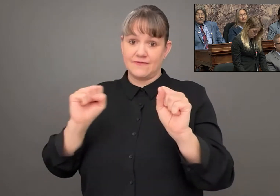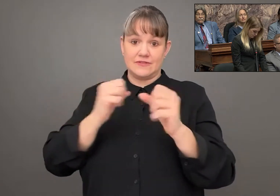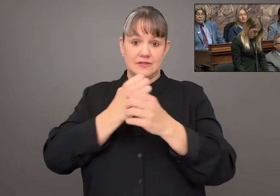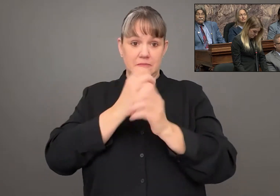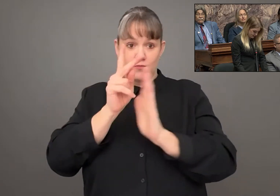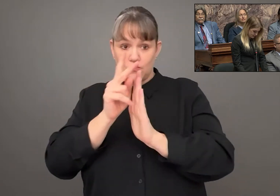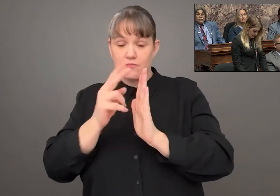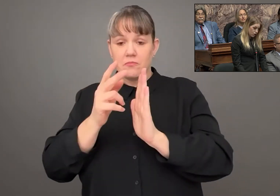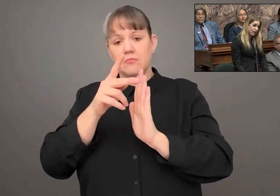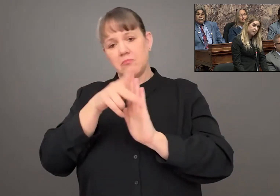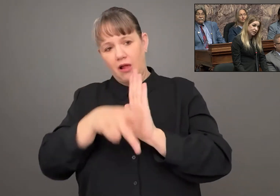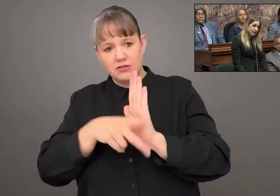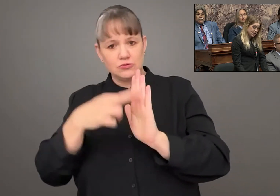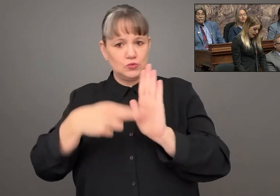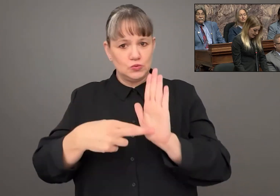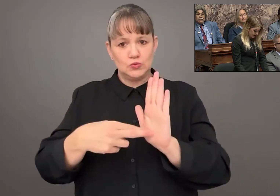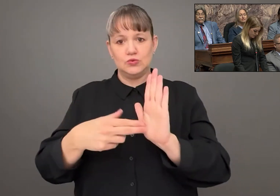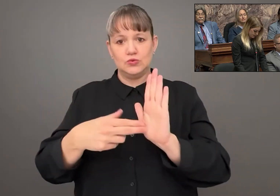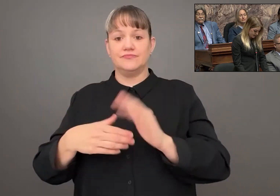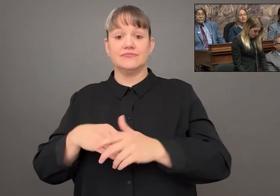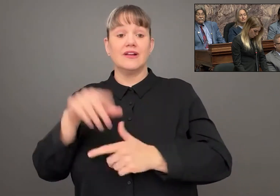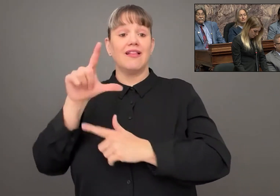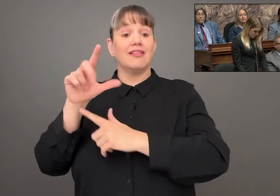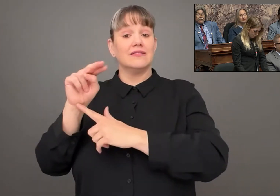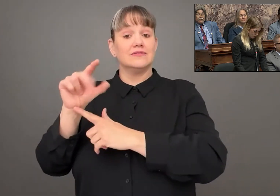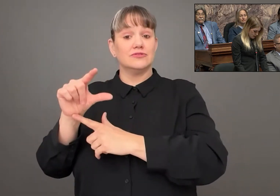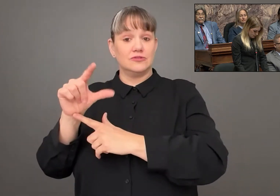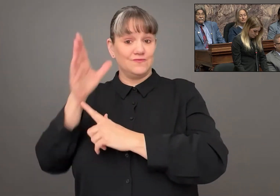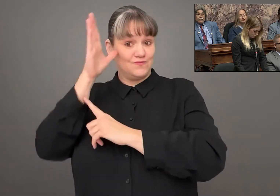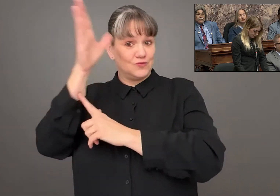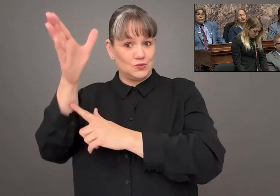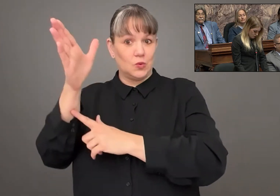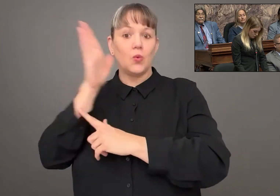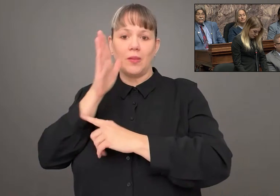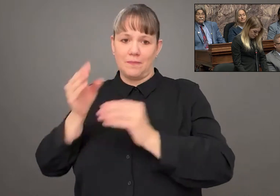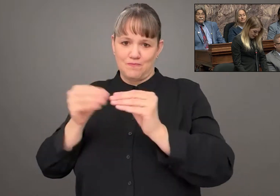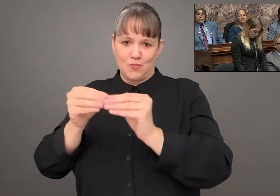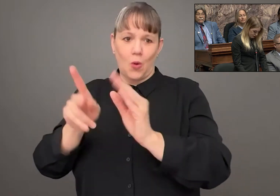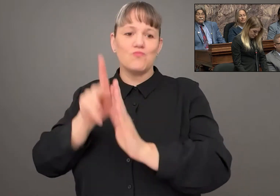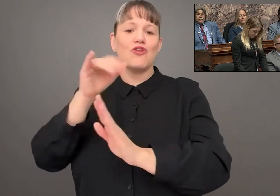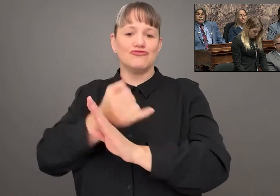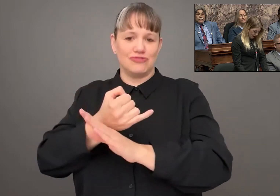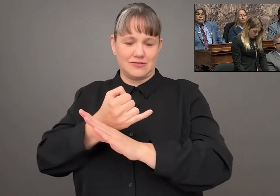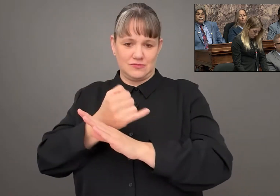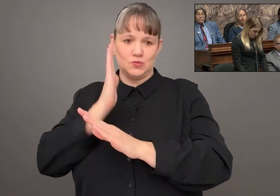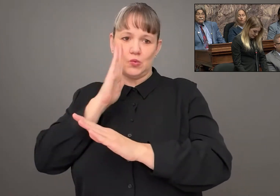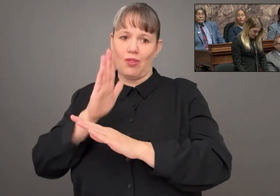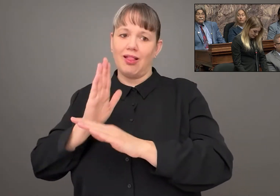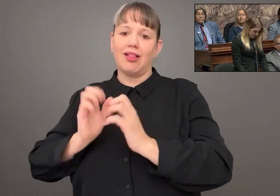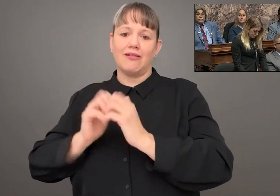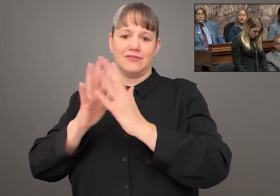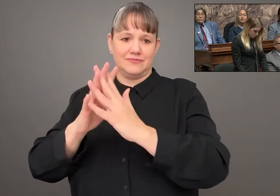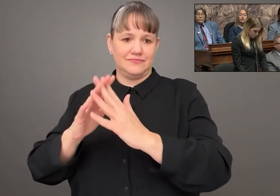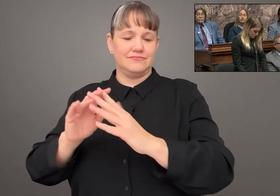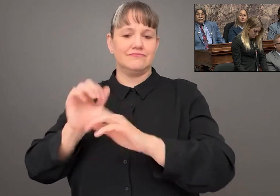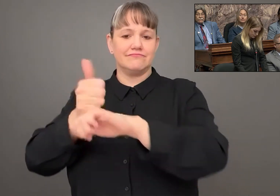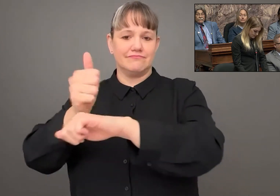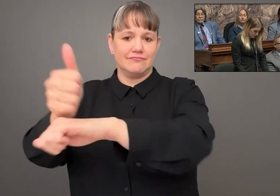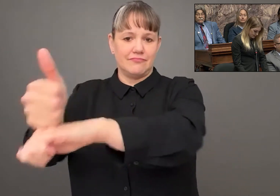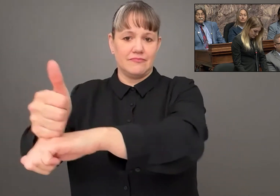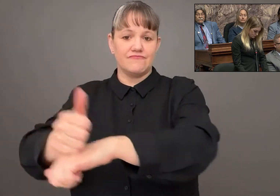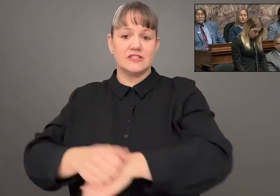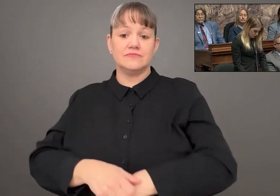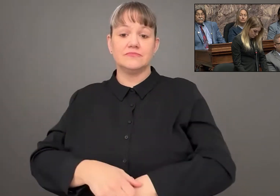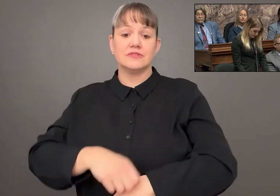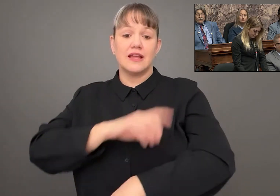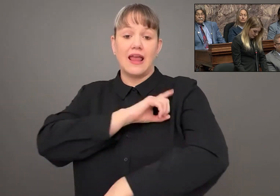move forward with confidence, credibility, and community support. This project is not only about energy, it's about economic reconciliation, responsible